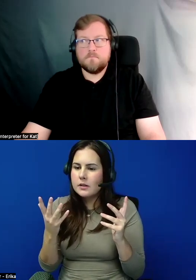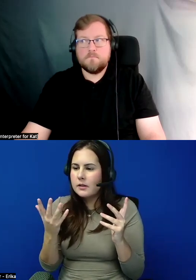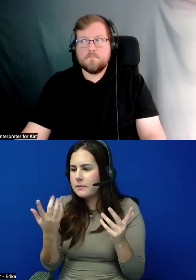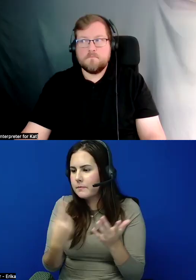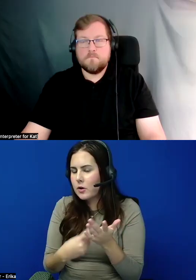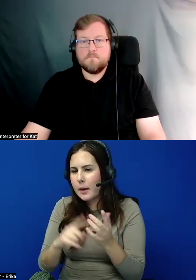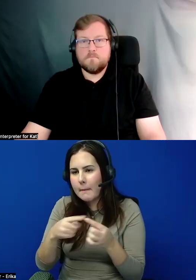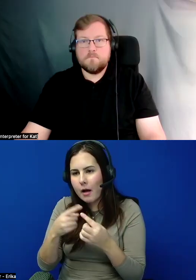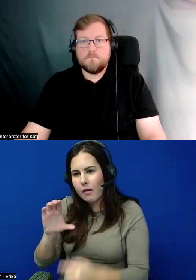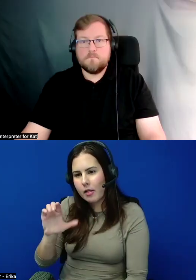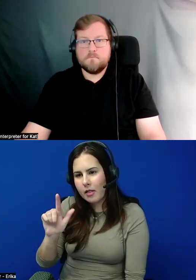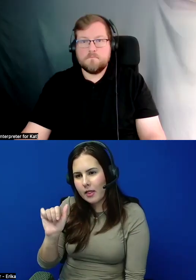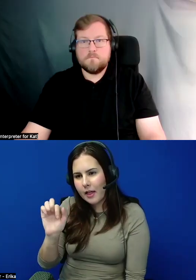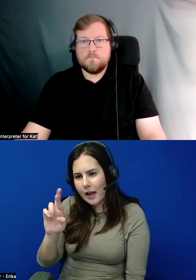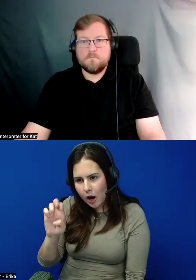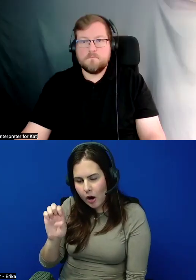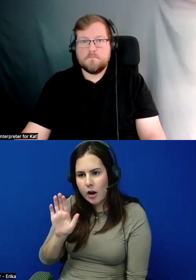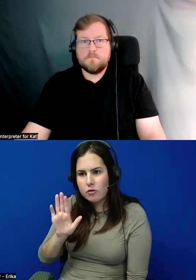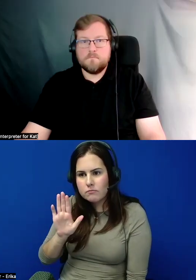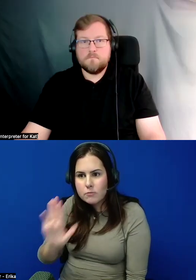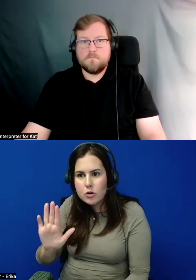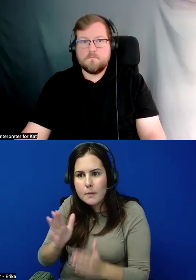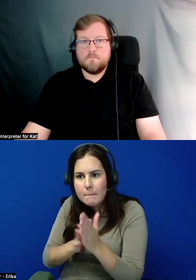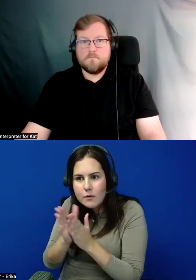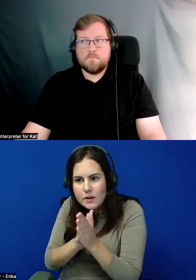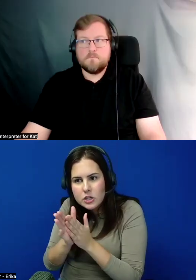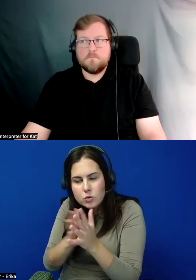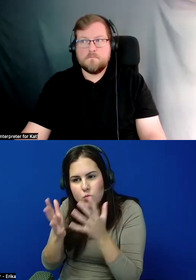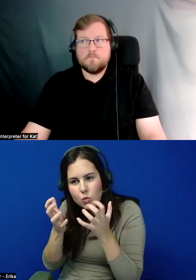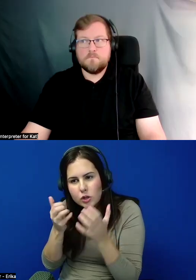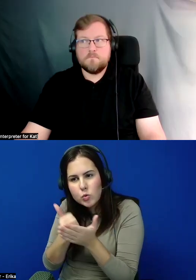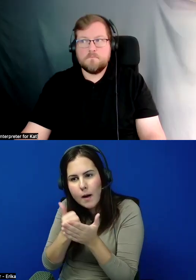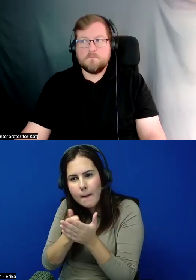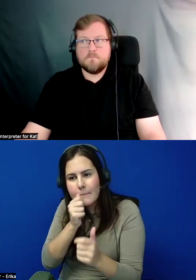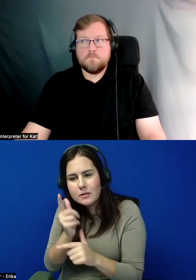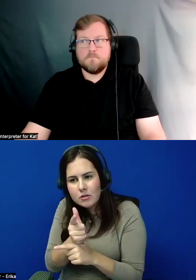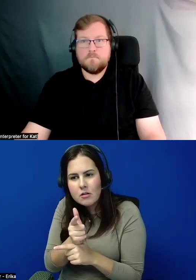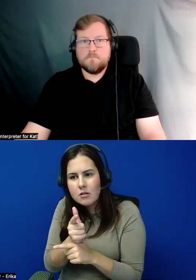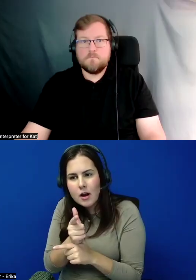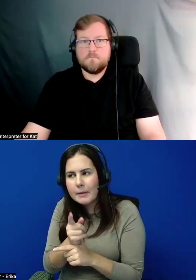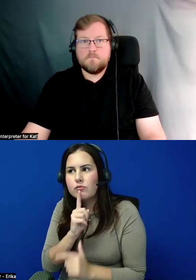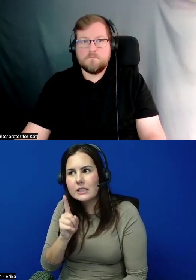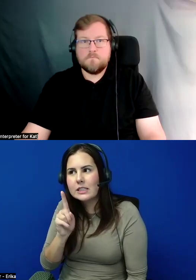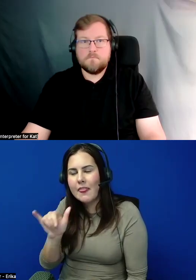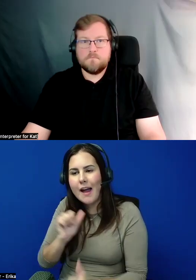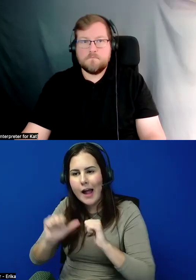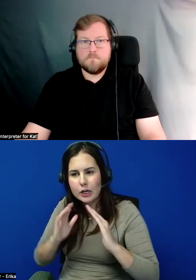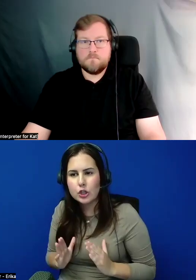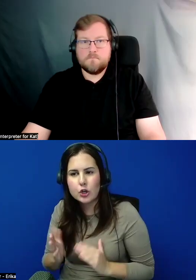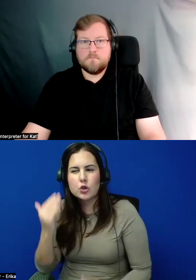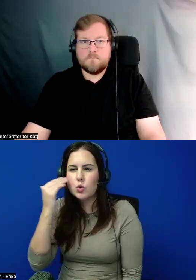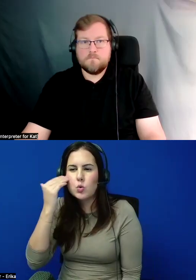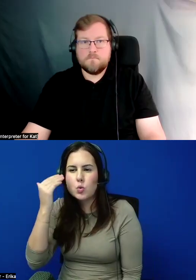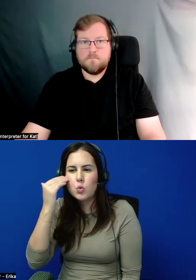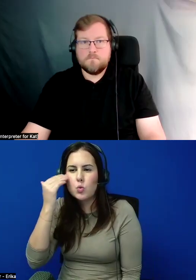that motivation of wanting to help her sister, and she very much like JC very much understood what we were trying to do, and was like, yeah, I'm motivated by